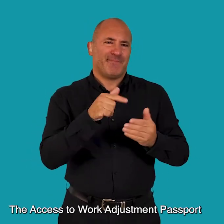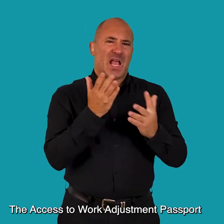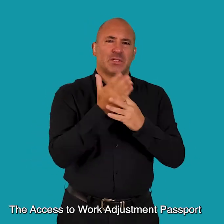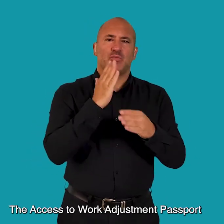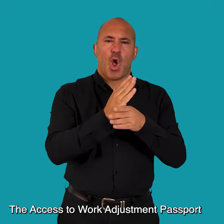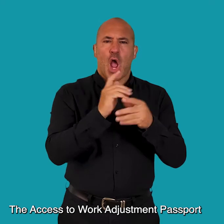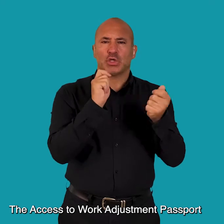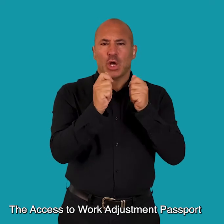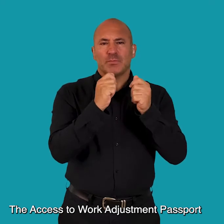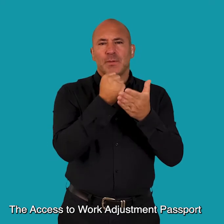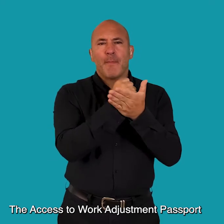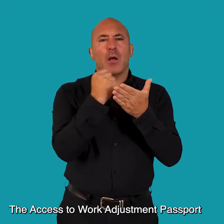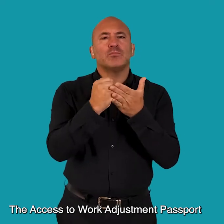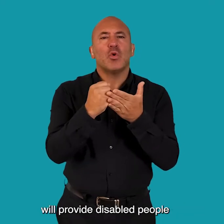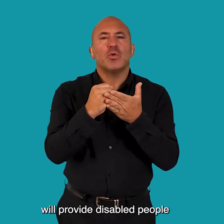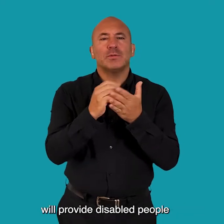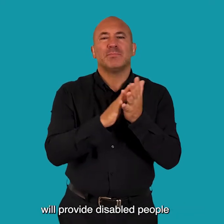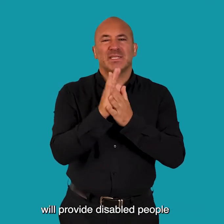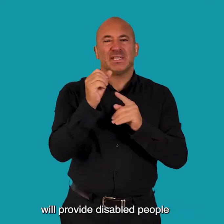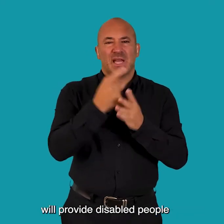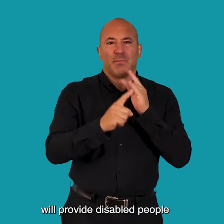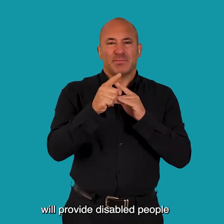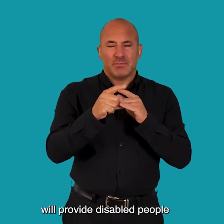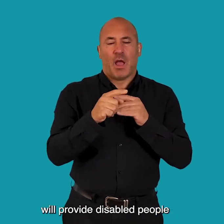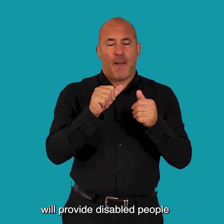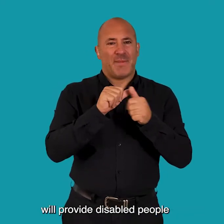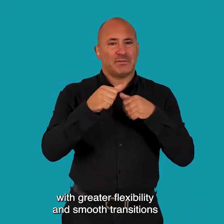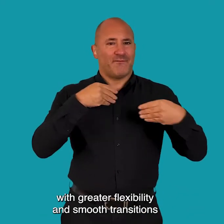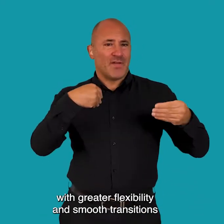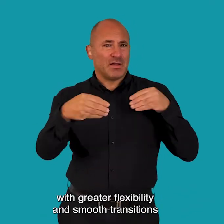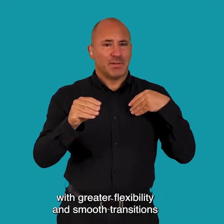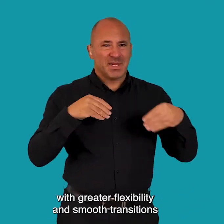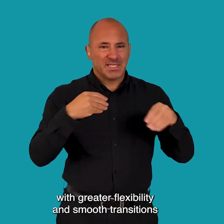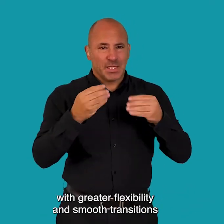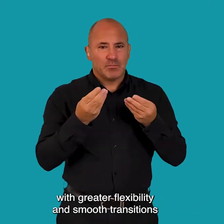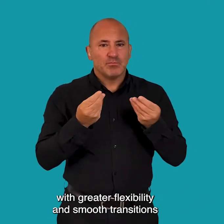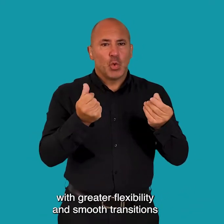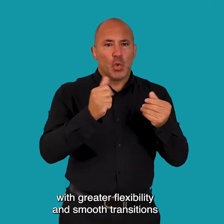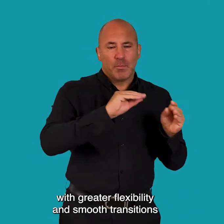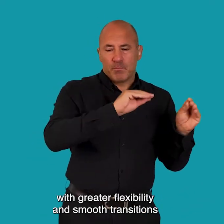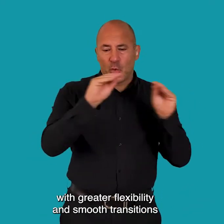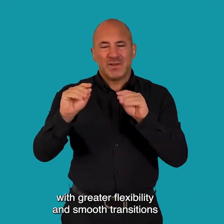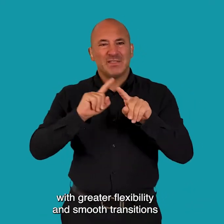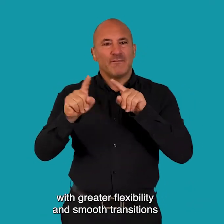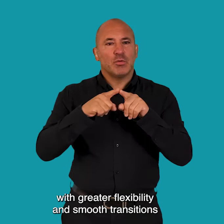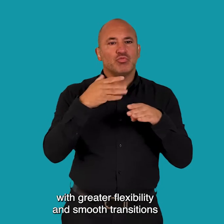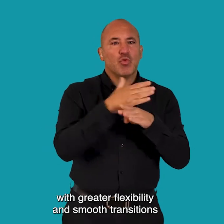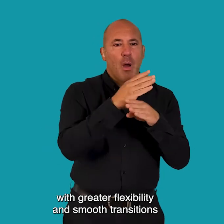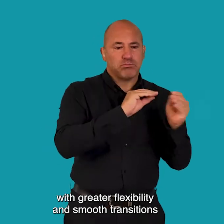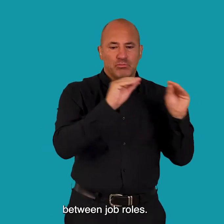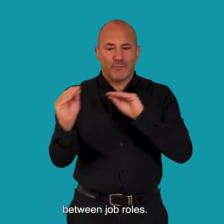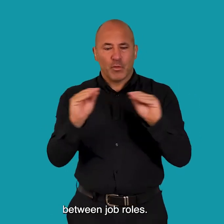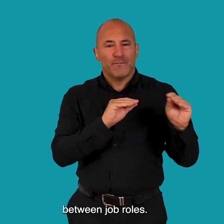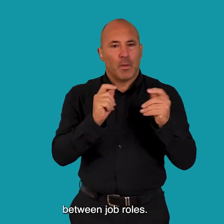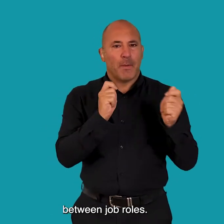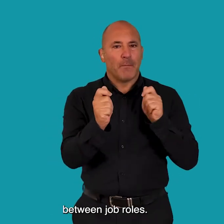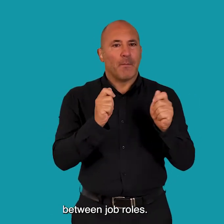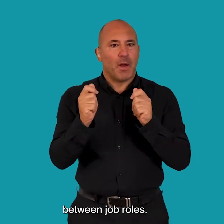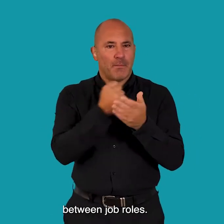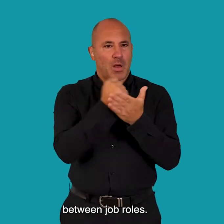Work Adjustment Passport will provide disabled people with greater flexibility and smooth transitions between job roles.